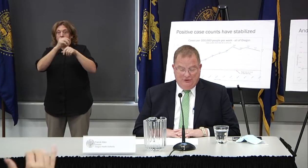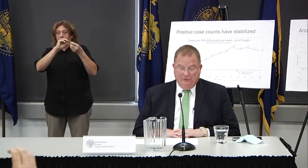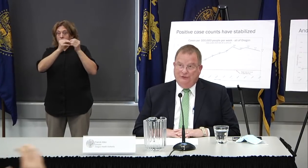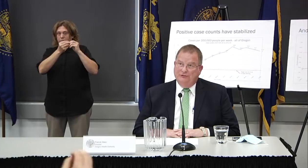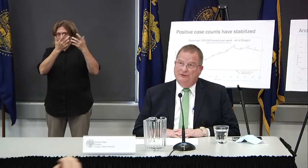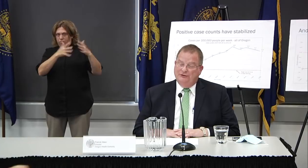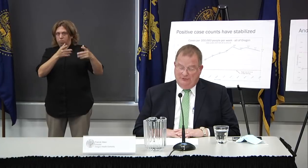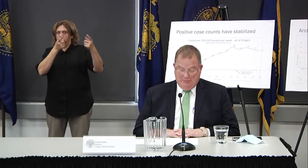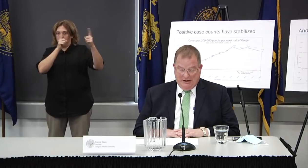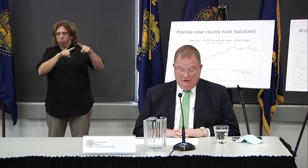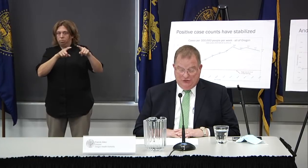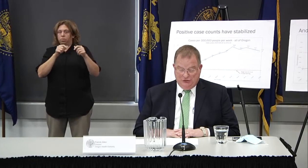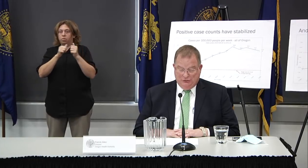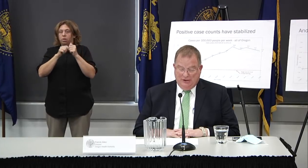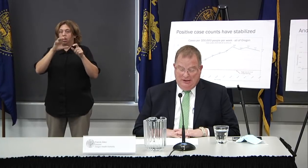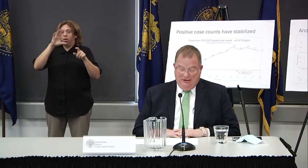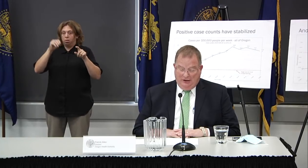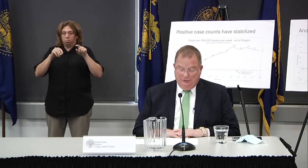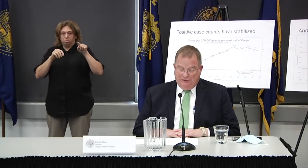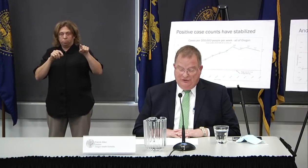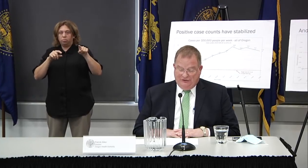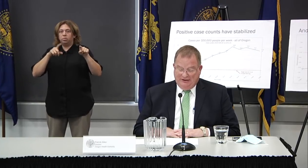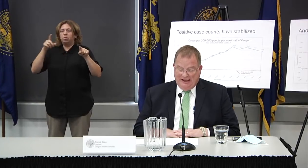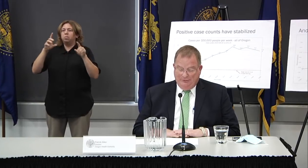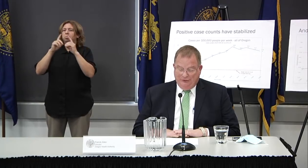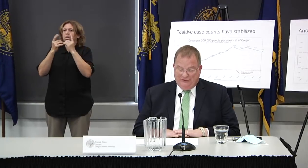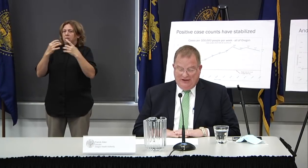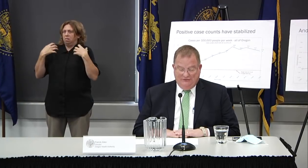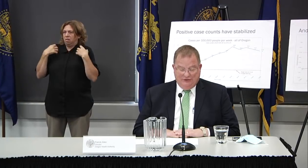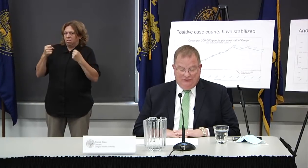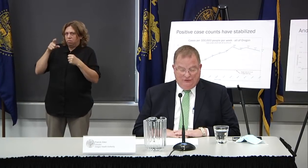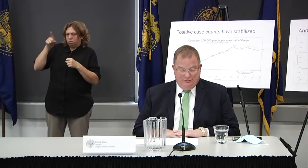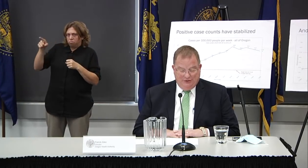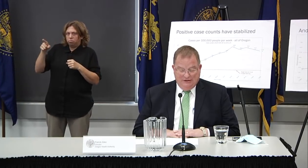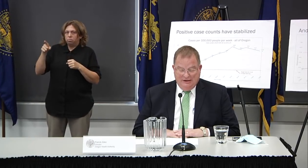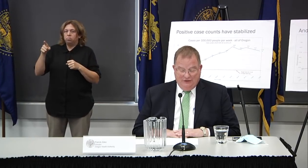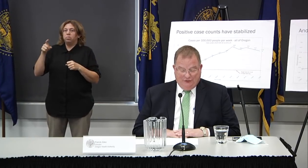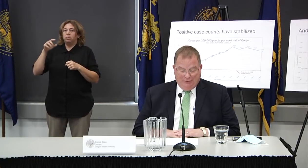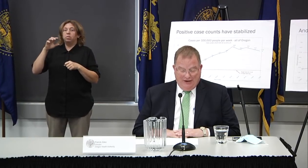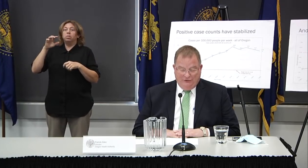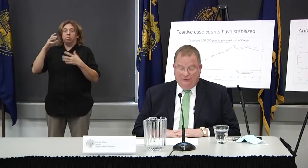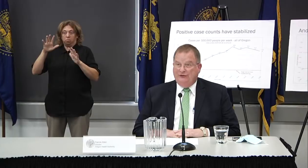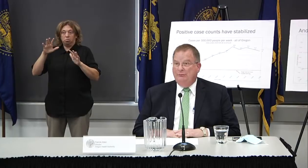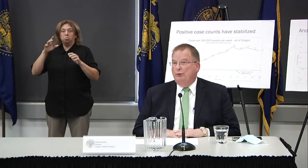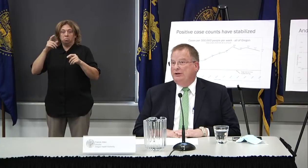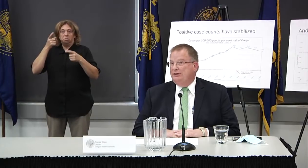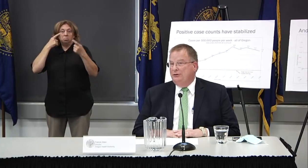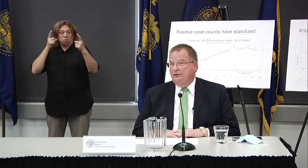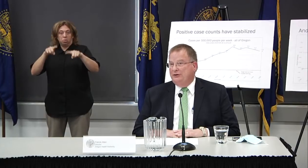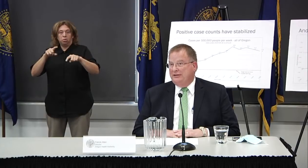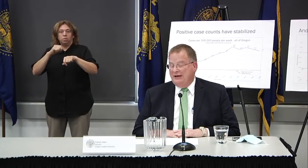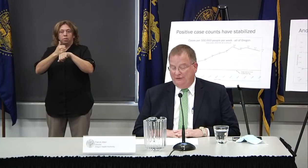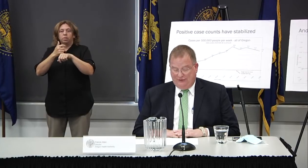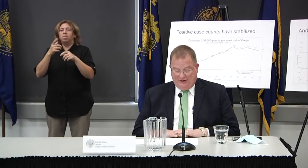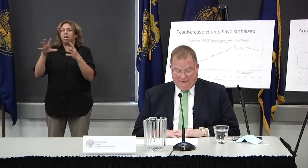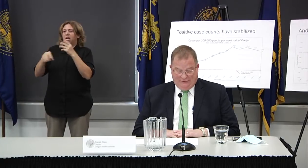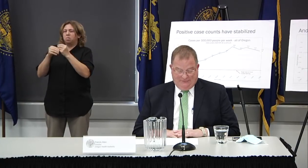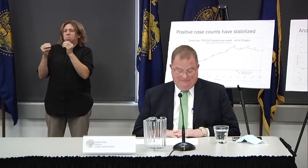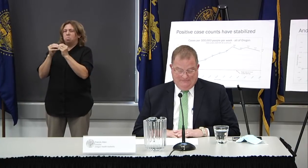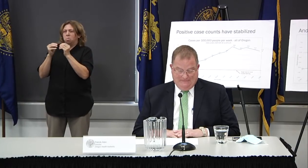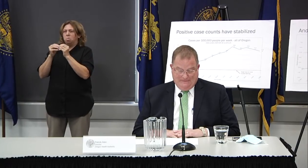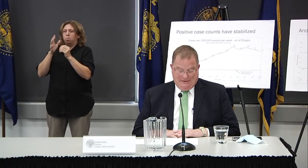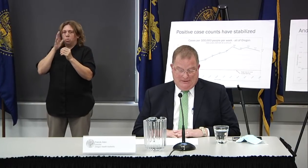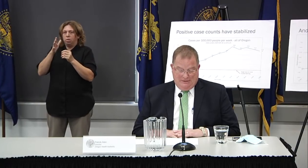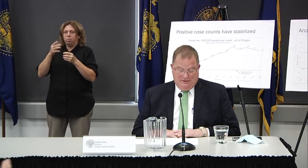of Health and Human Services in May and June, under which the state lab received and distributed supplies for some 130,000